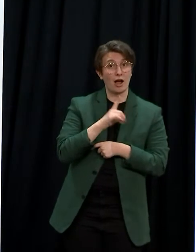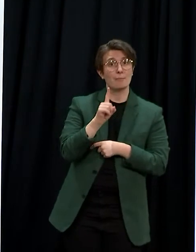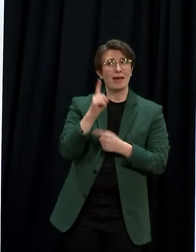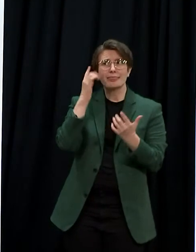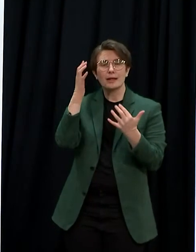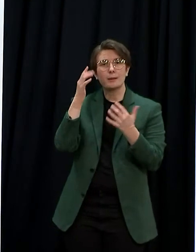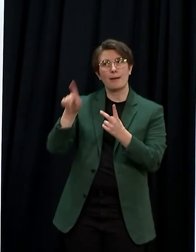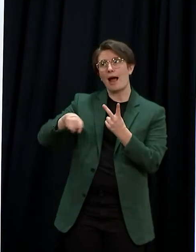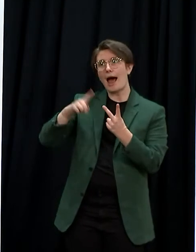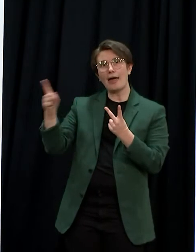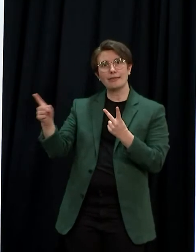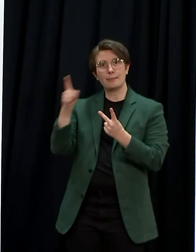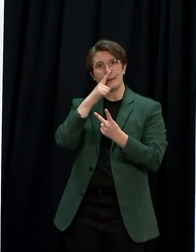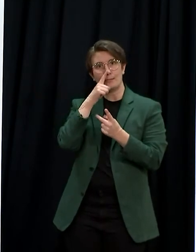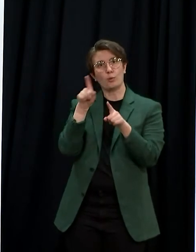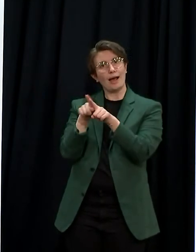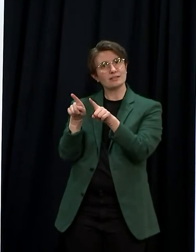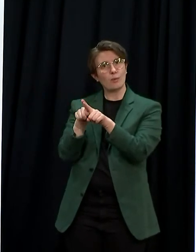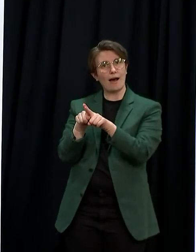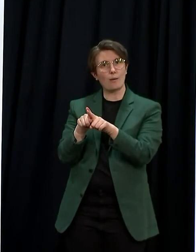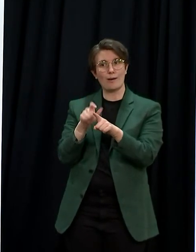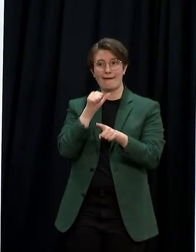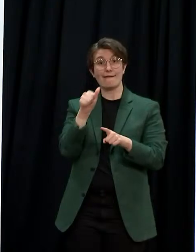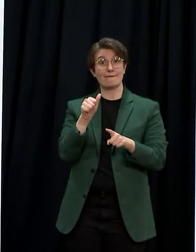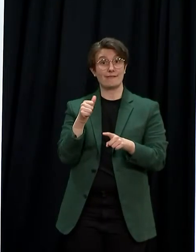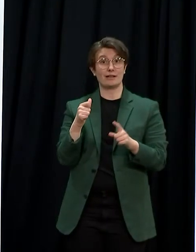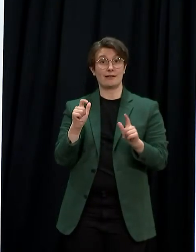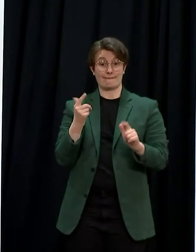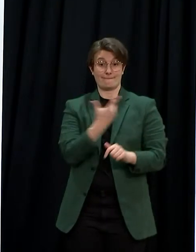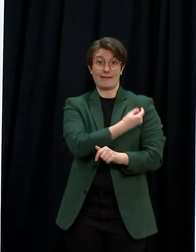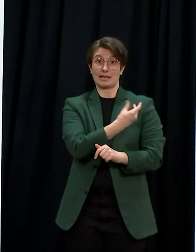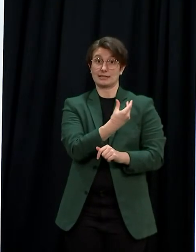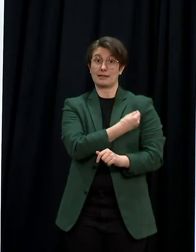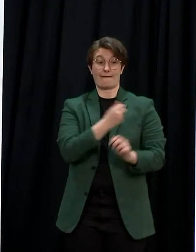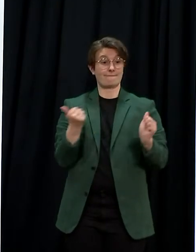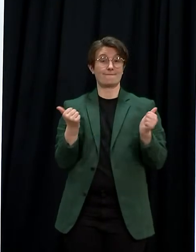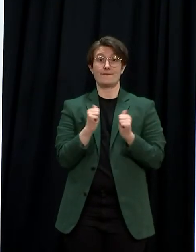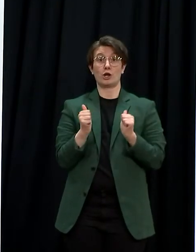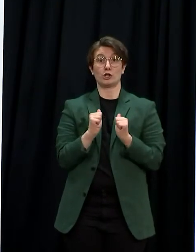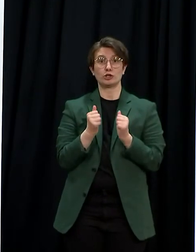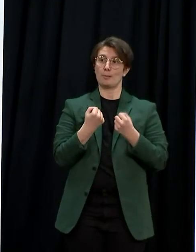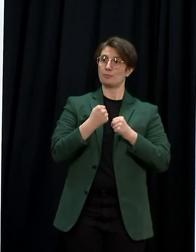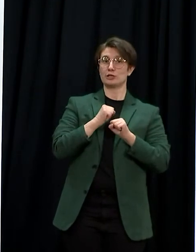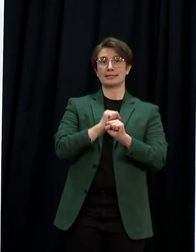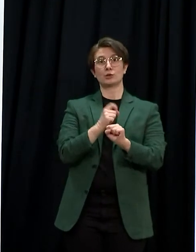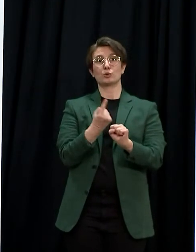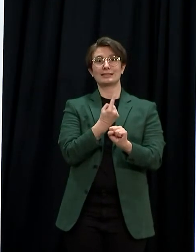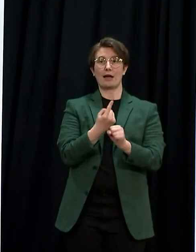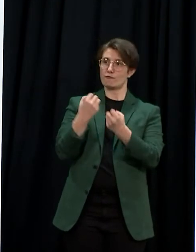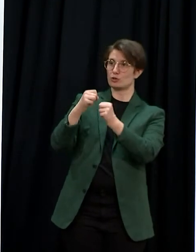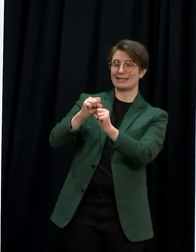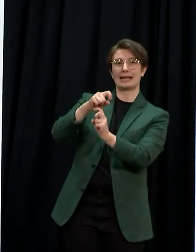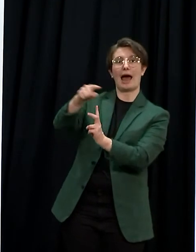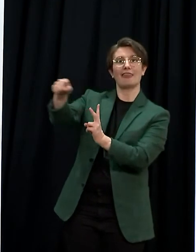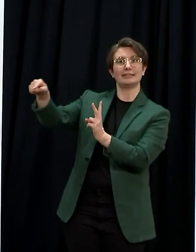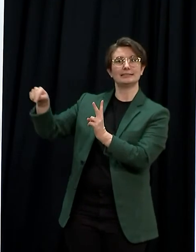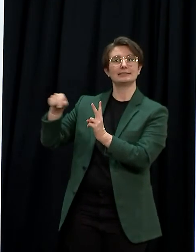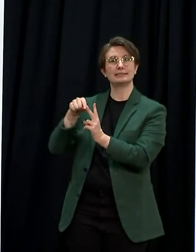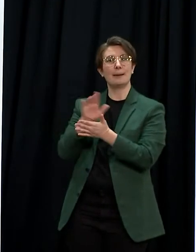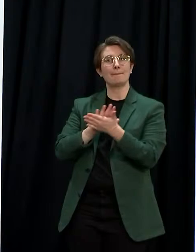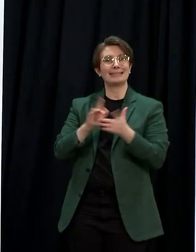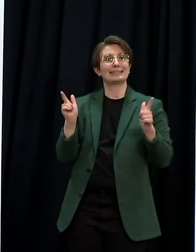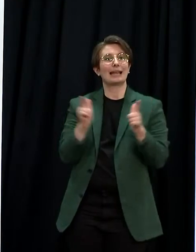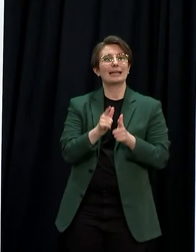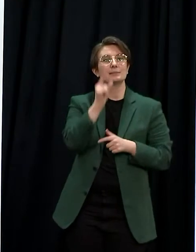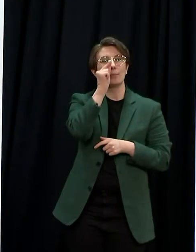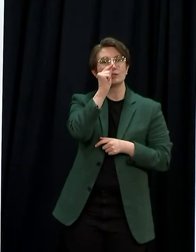someone else. And indeed, that's what we're hearing from the tens of thousands of Kiwis getting vaccinated every day. People are being vaccinated for those